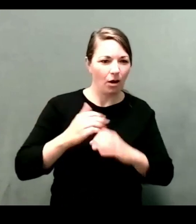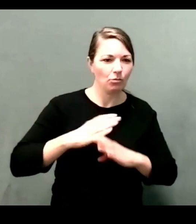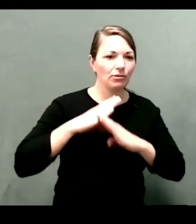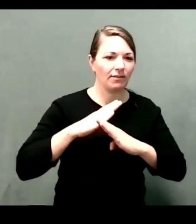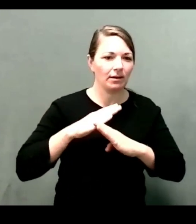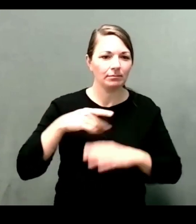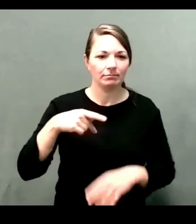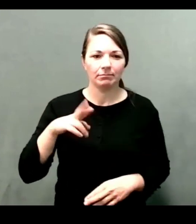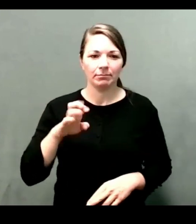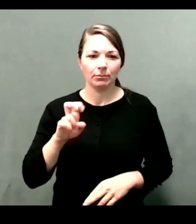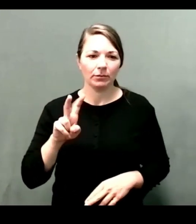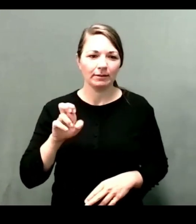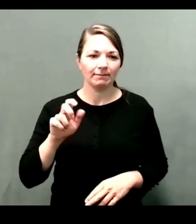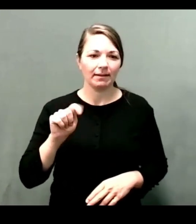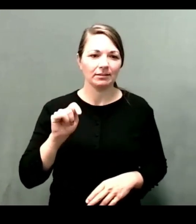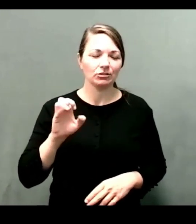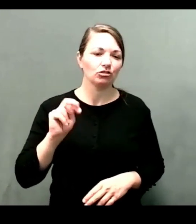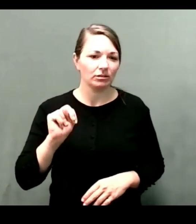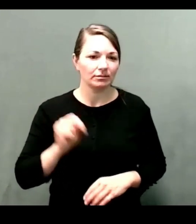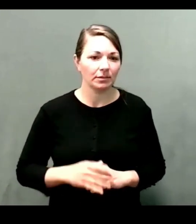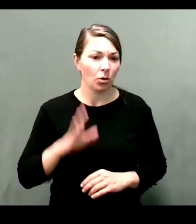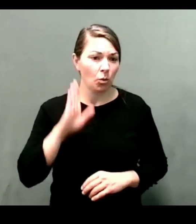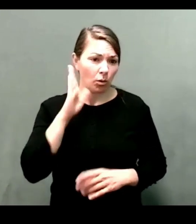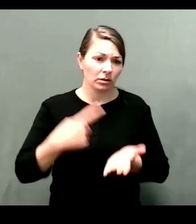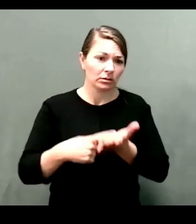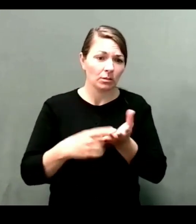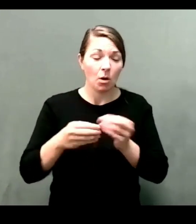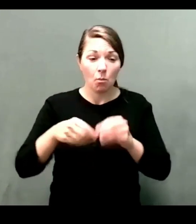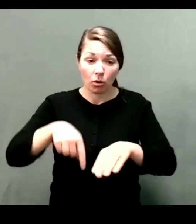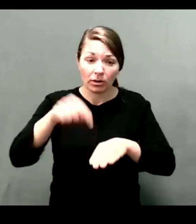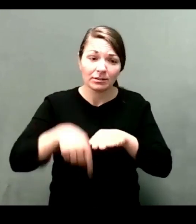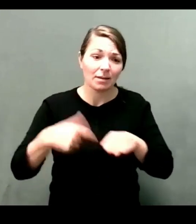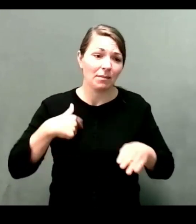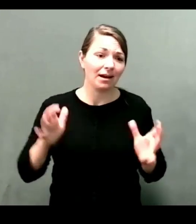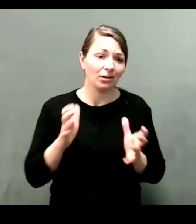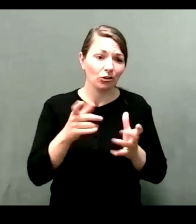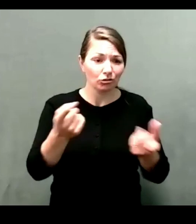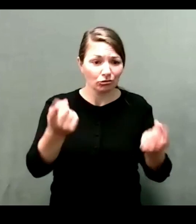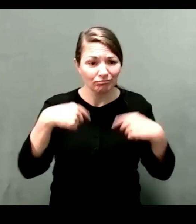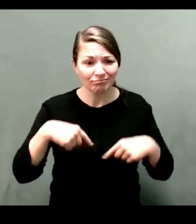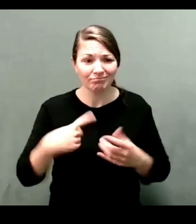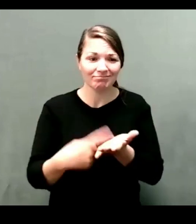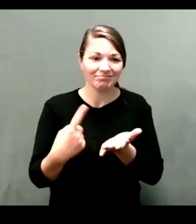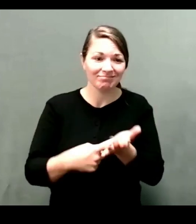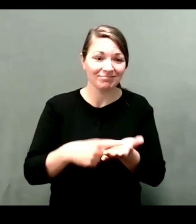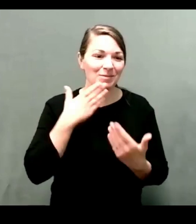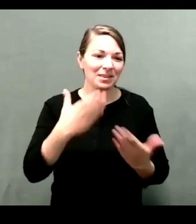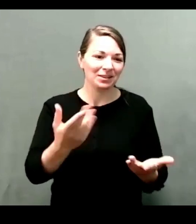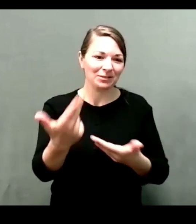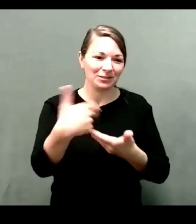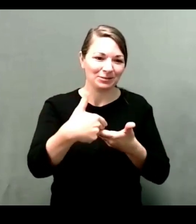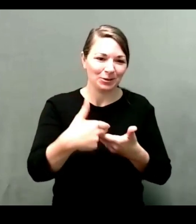interests you more, we'll be talking about that a lot more in depth, and I encourage you to check that out. Thanks so much for attending this.